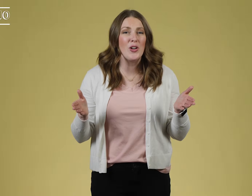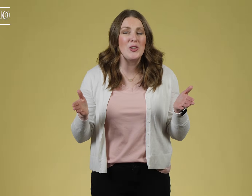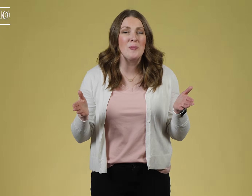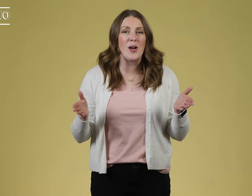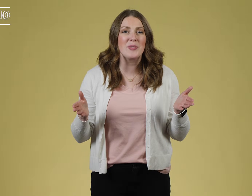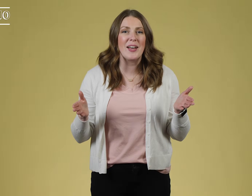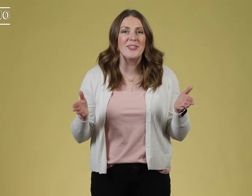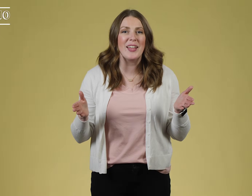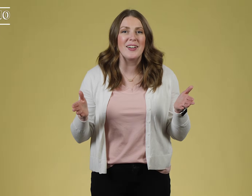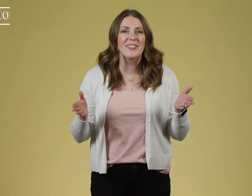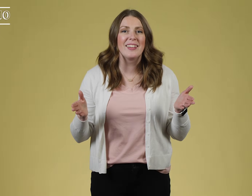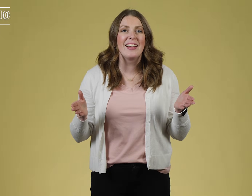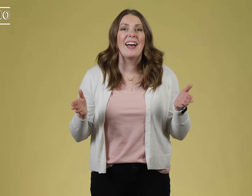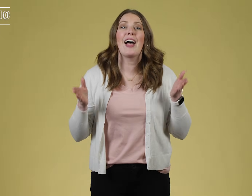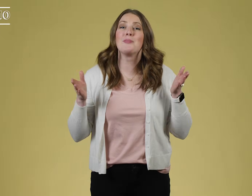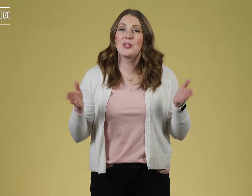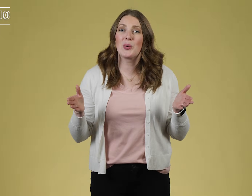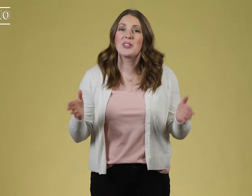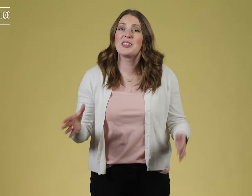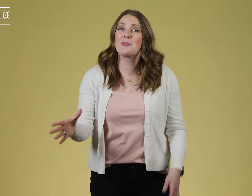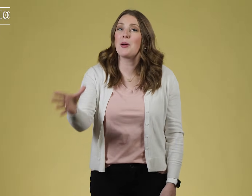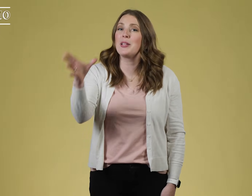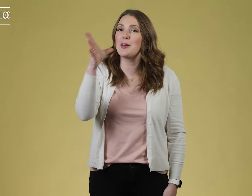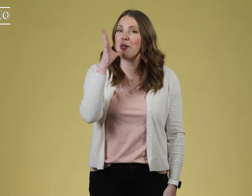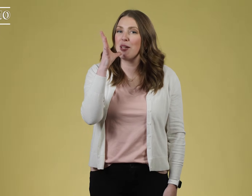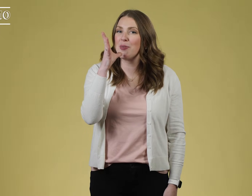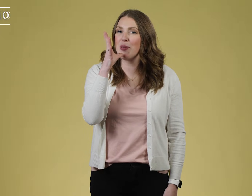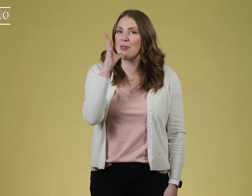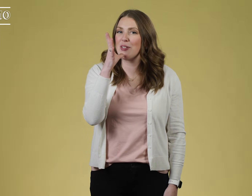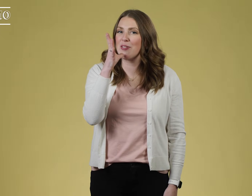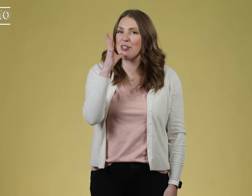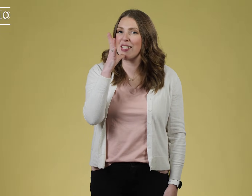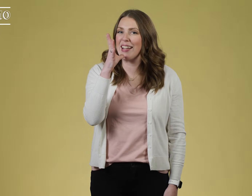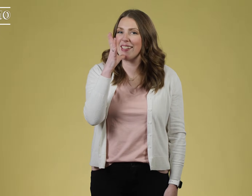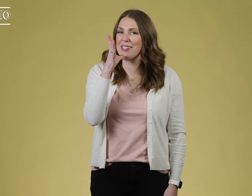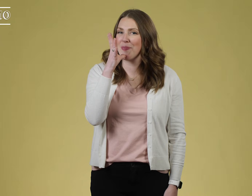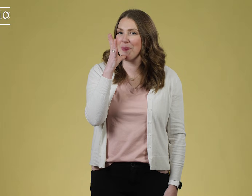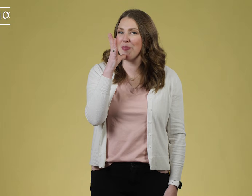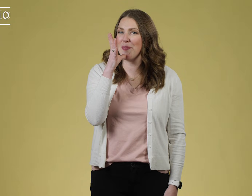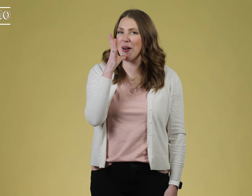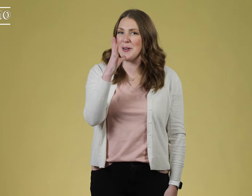you moms out there, I'm sure this is probably going to be one of your first signs. Mom.